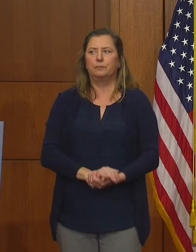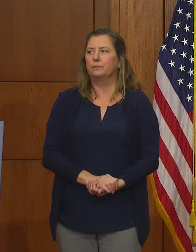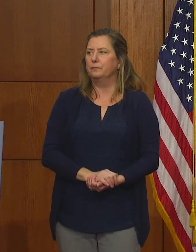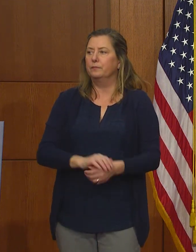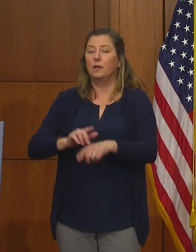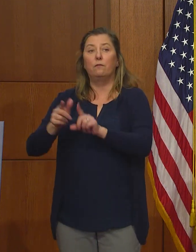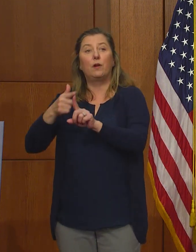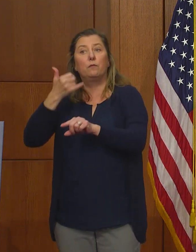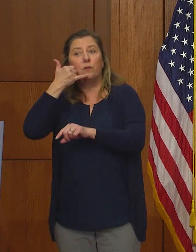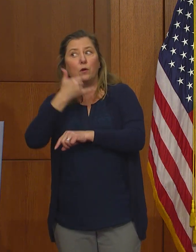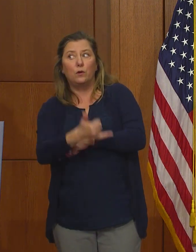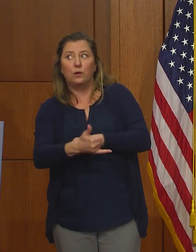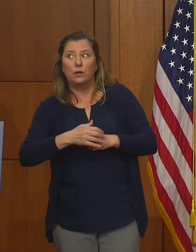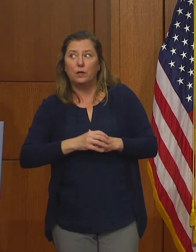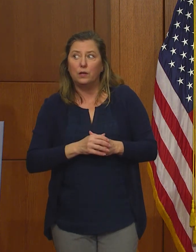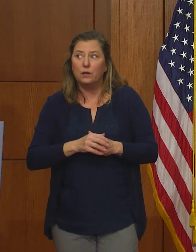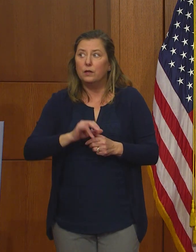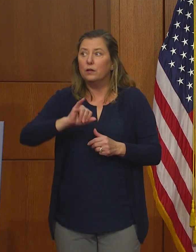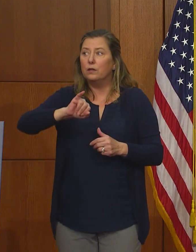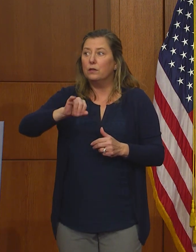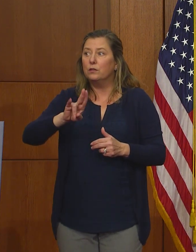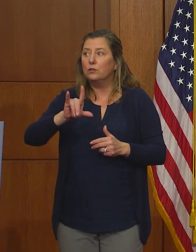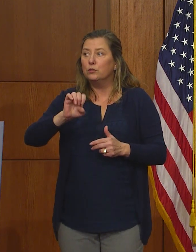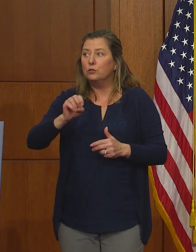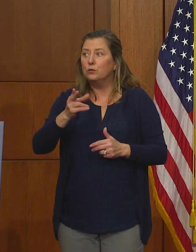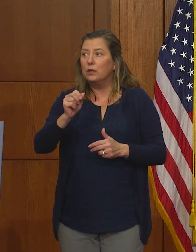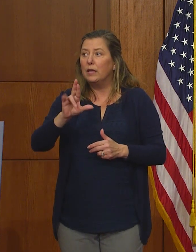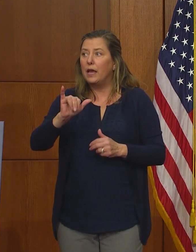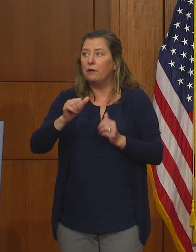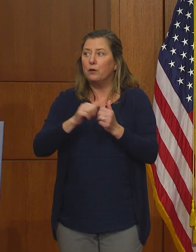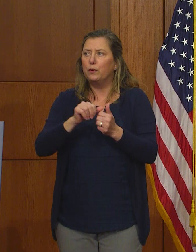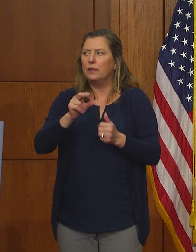The next question will be from Julie Carey with NBC4.